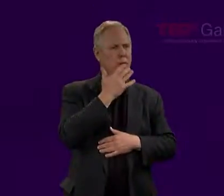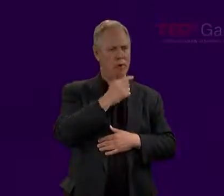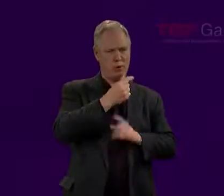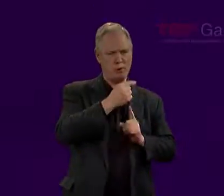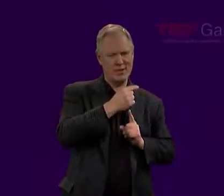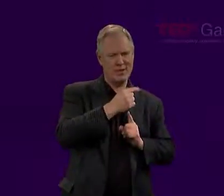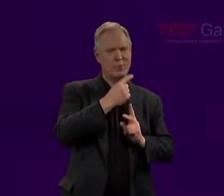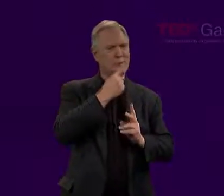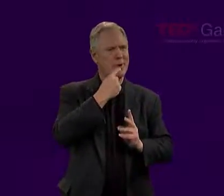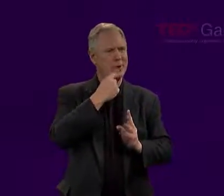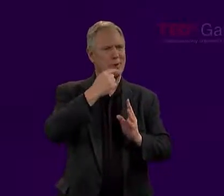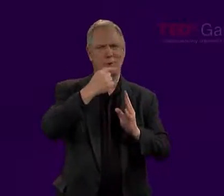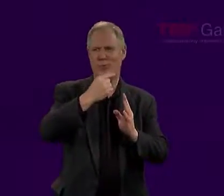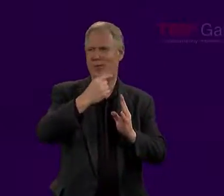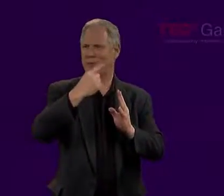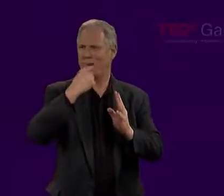We set up all the lights